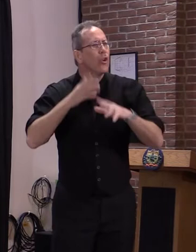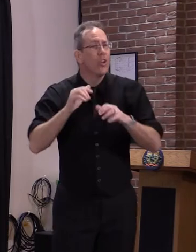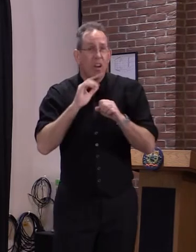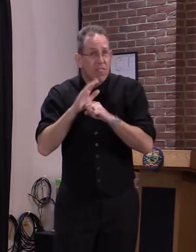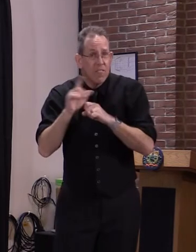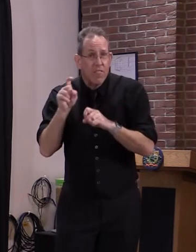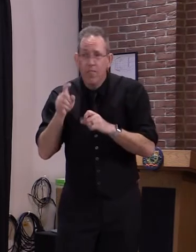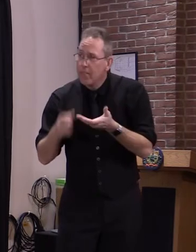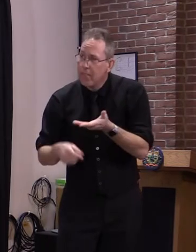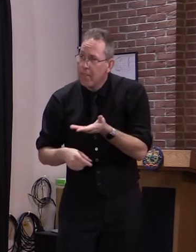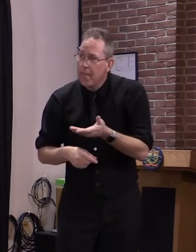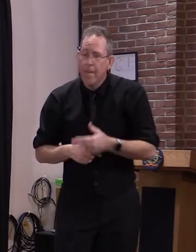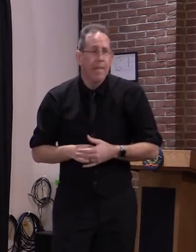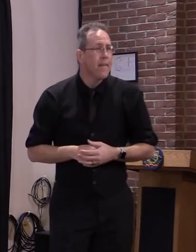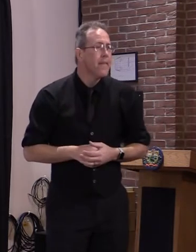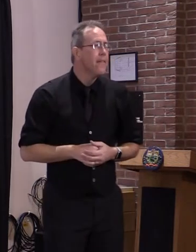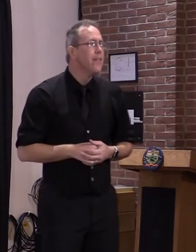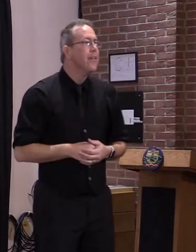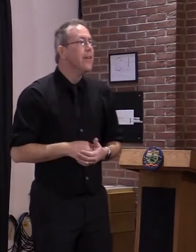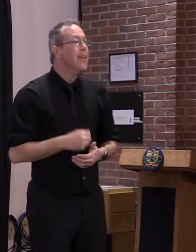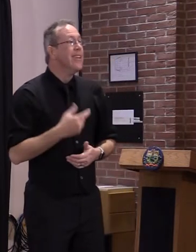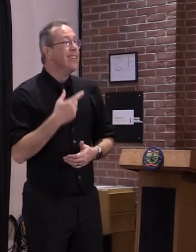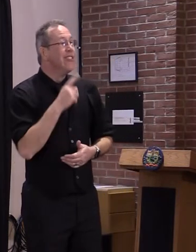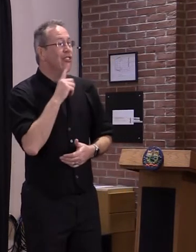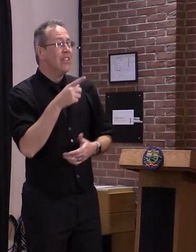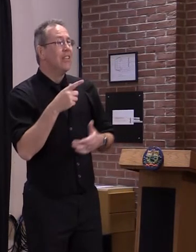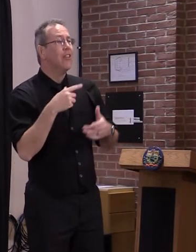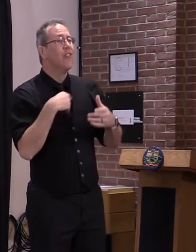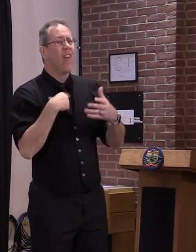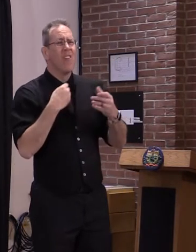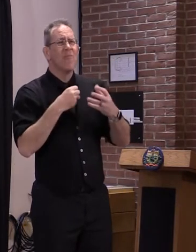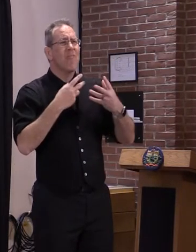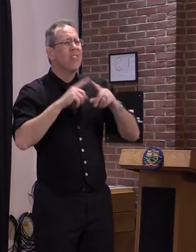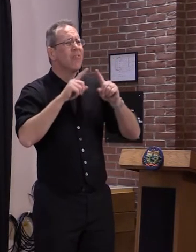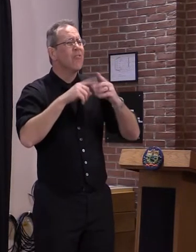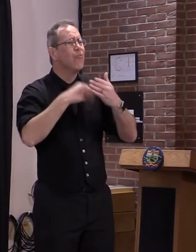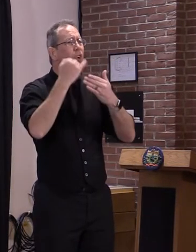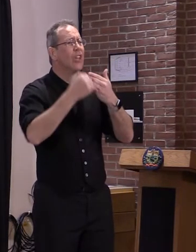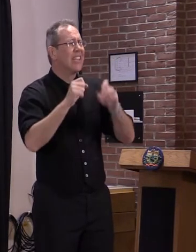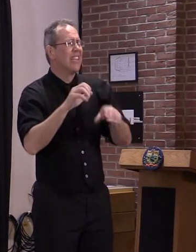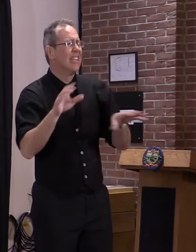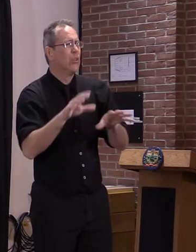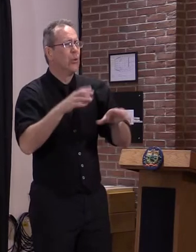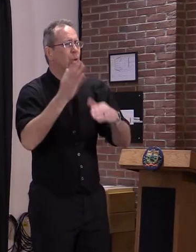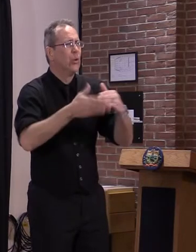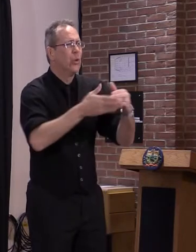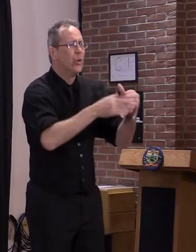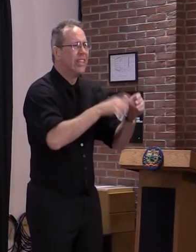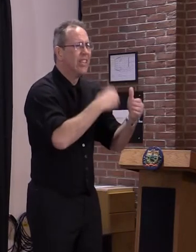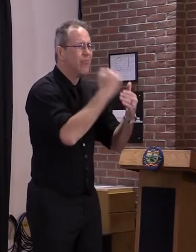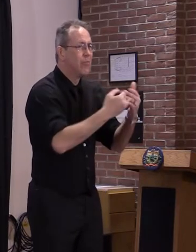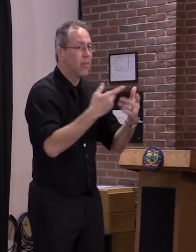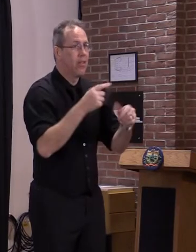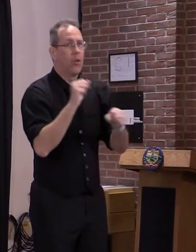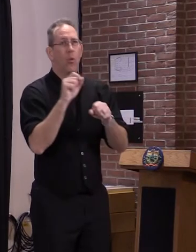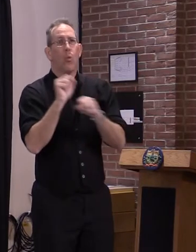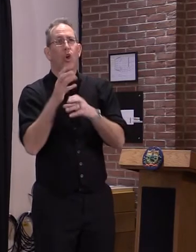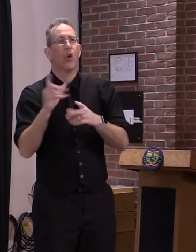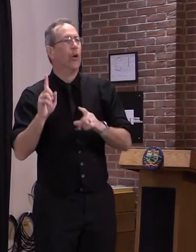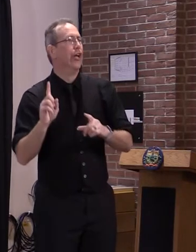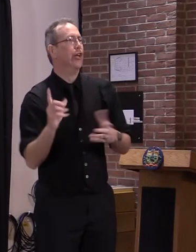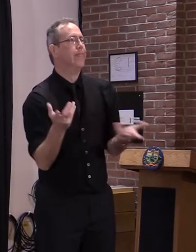projects than we have entities to construct them. We're you know, having this unprecedented amount